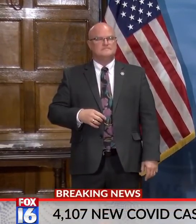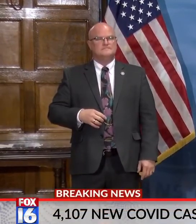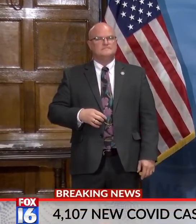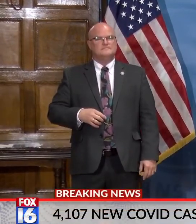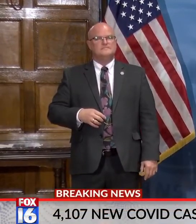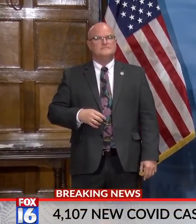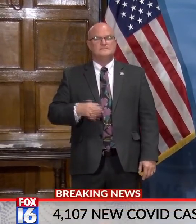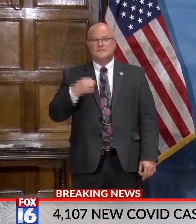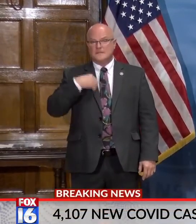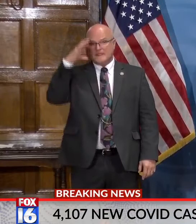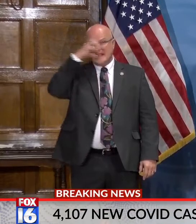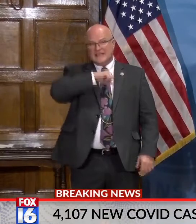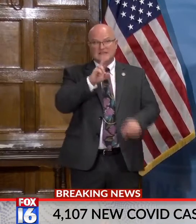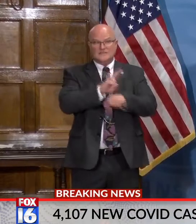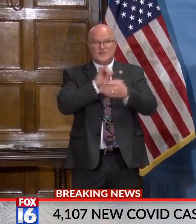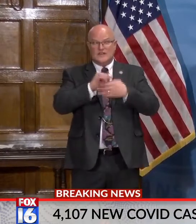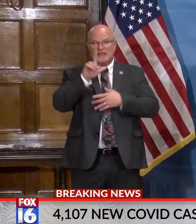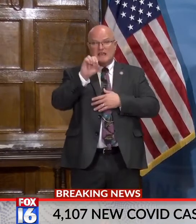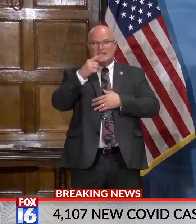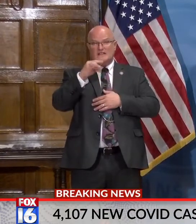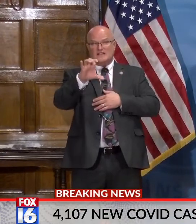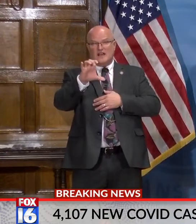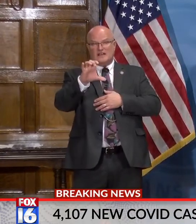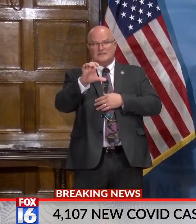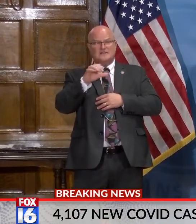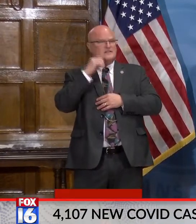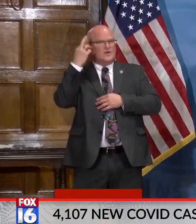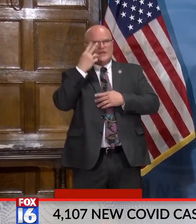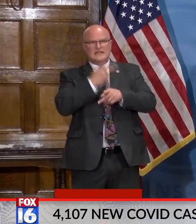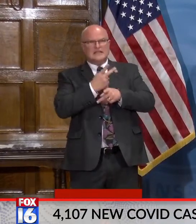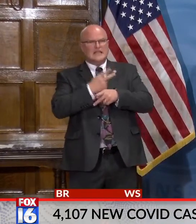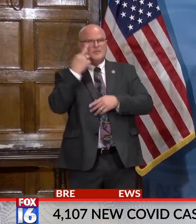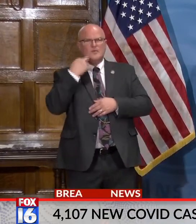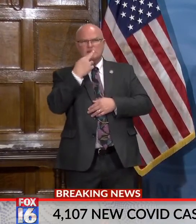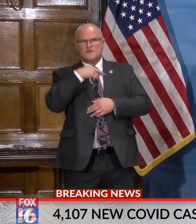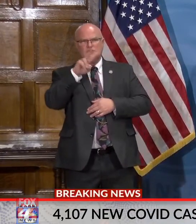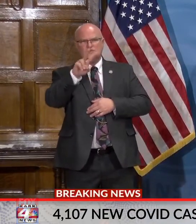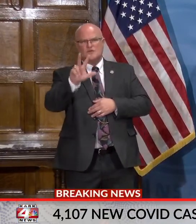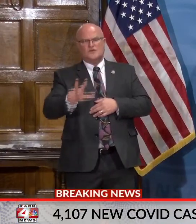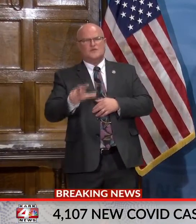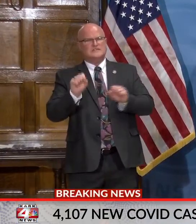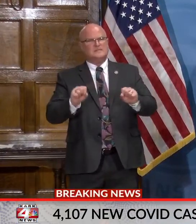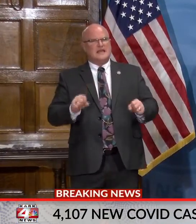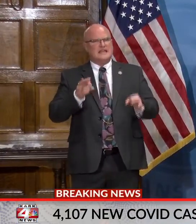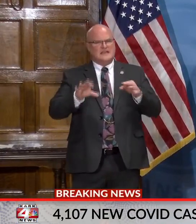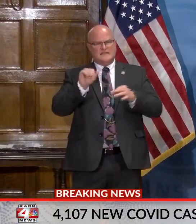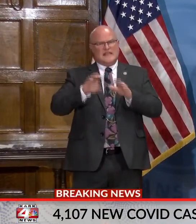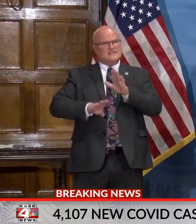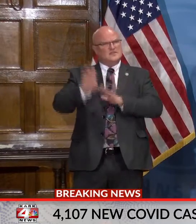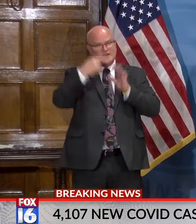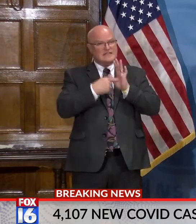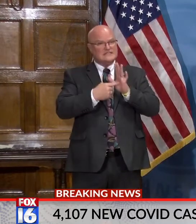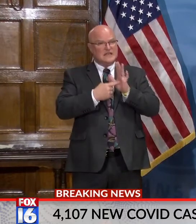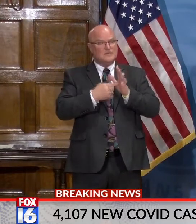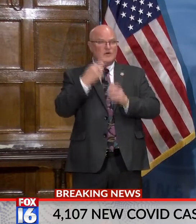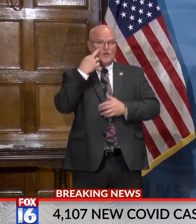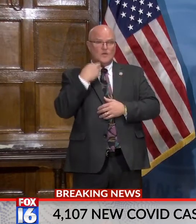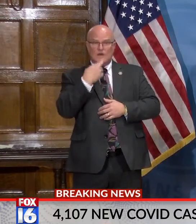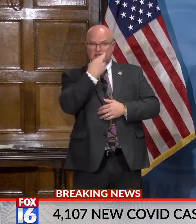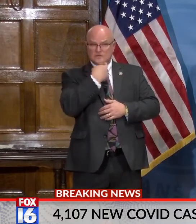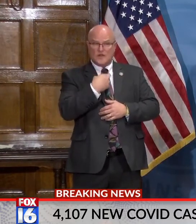Well, I guess if you use that logic, there's not any reason to keep restaurants at 2/3 capacity if our cases are going up. So